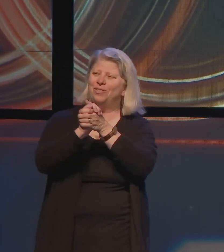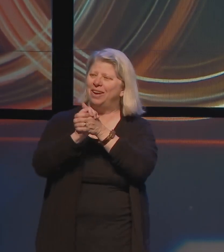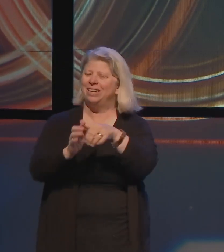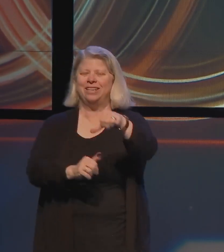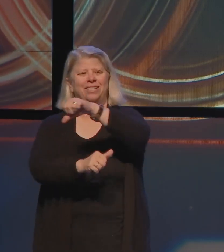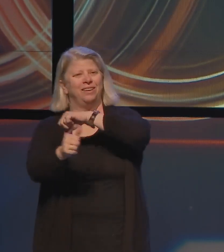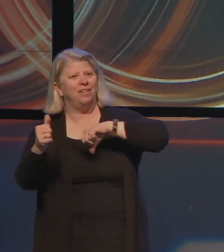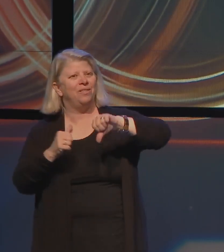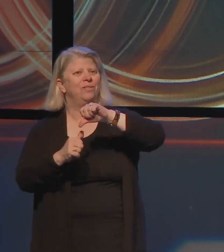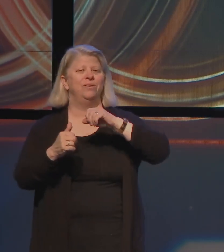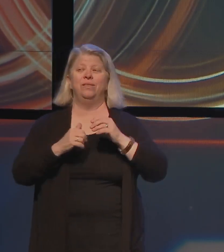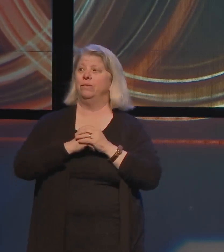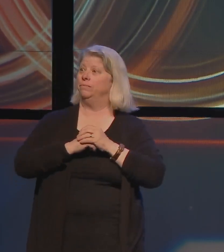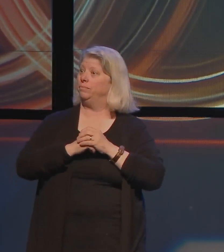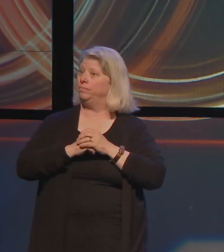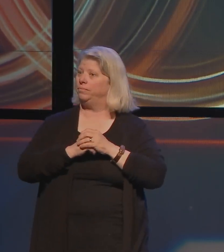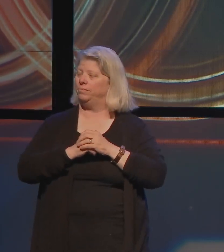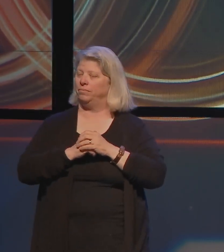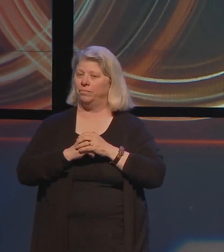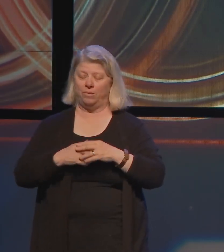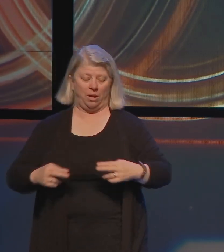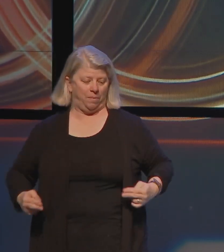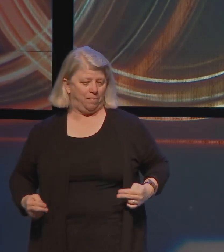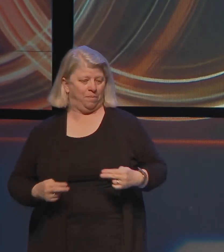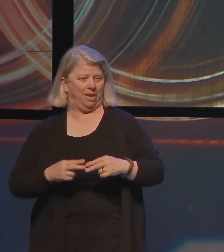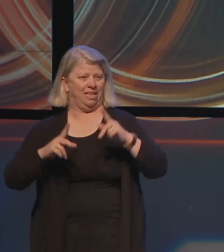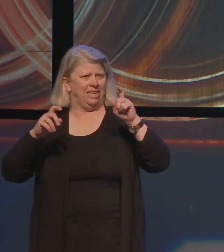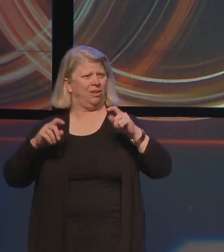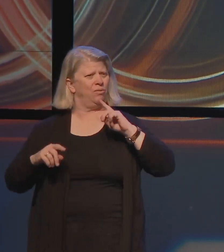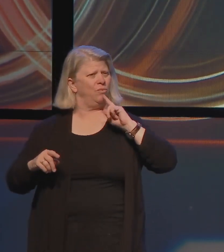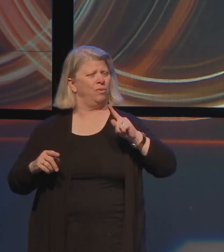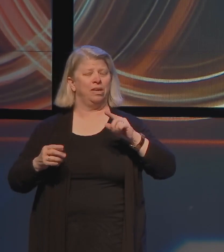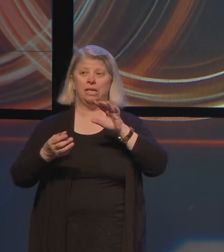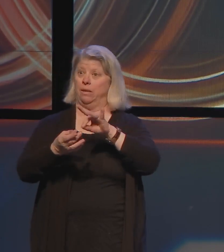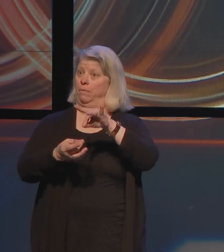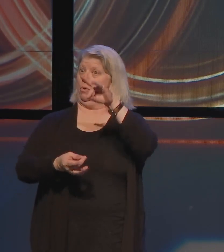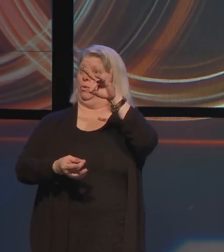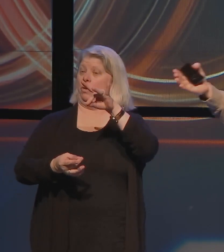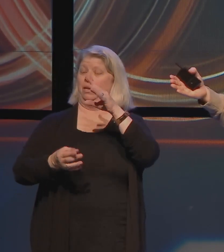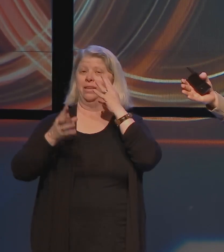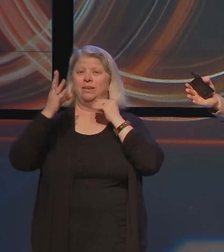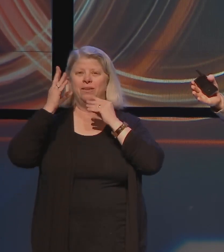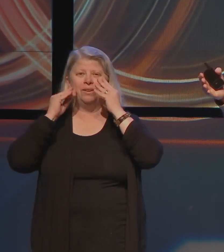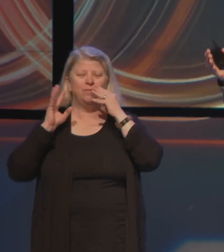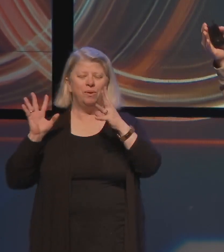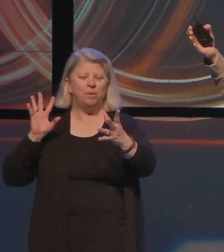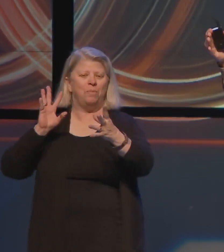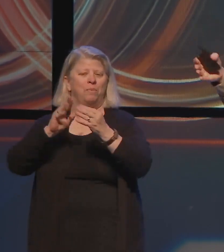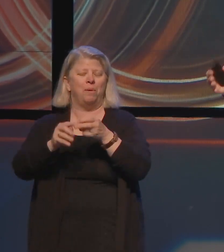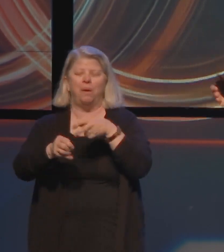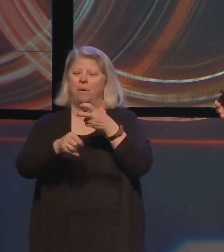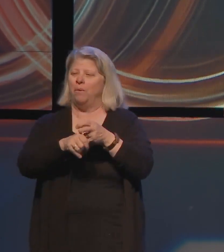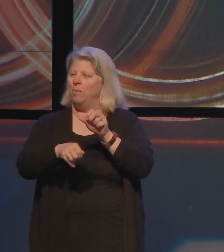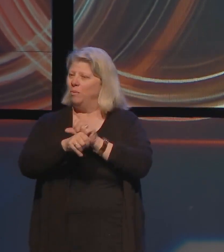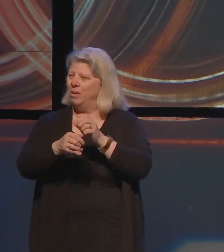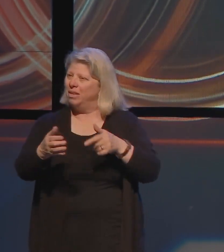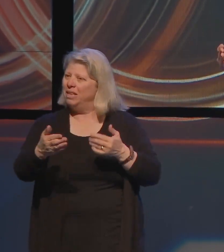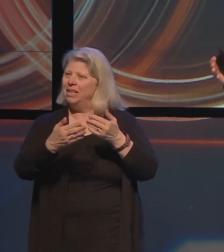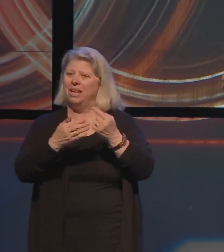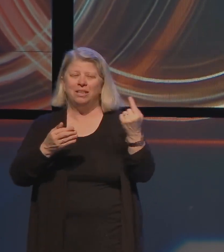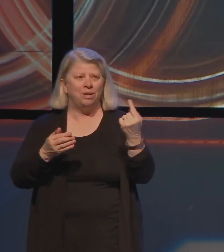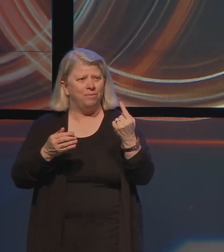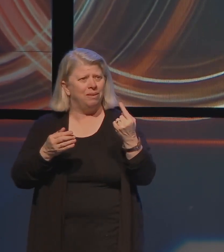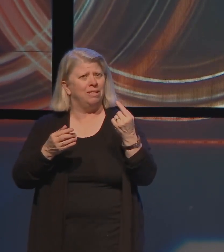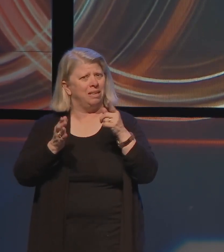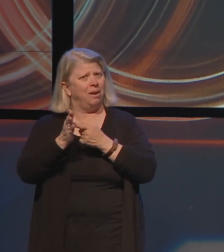And the belt test was this very spiritual experience of all this hard work that led up to something, sometimes